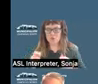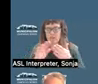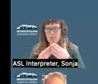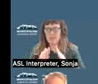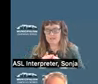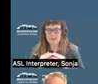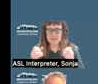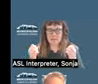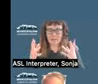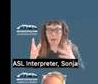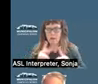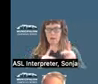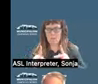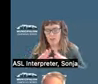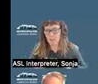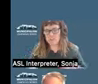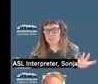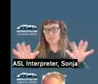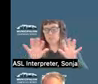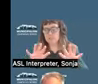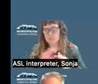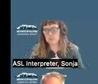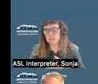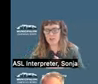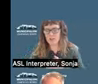of residents and and